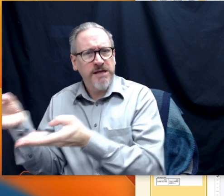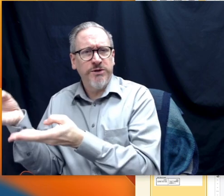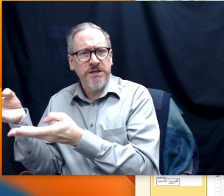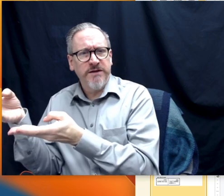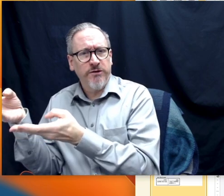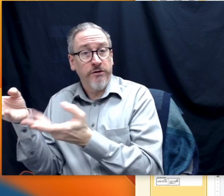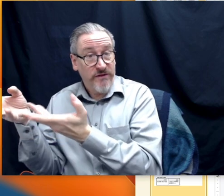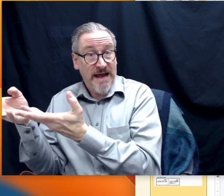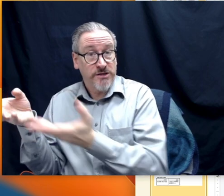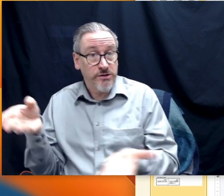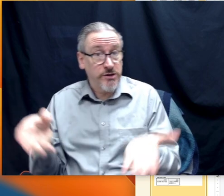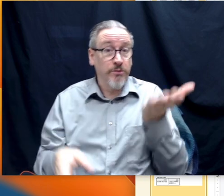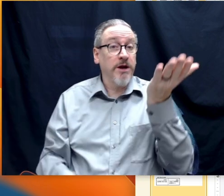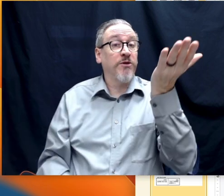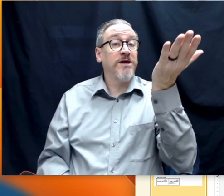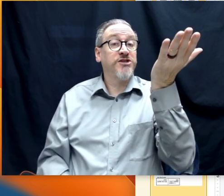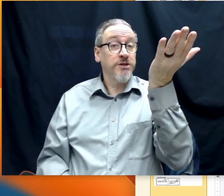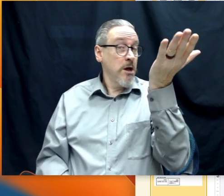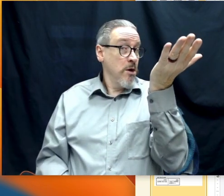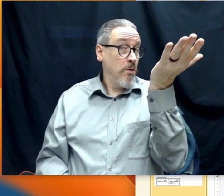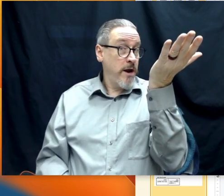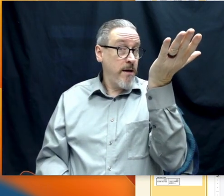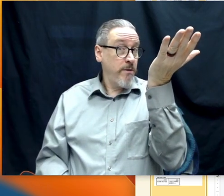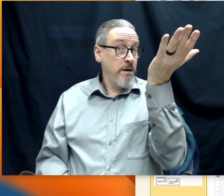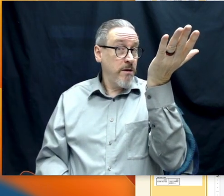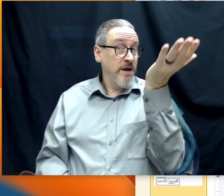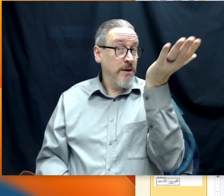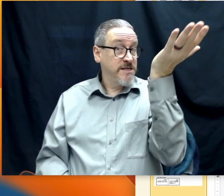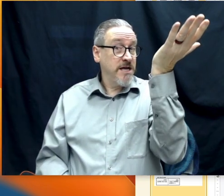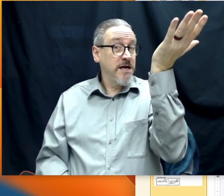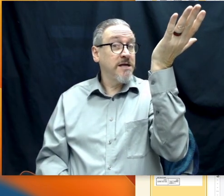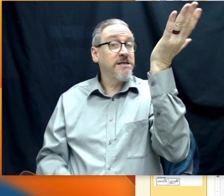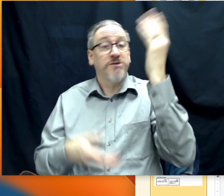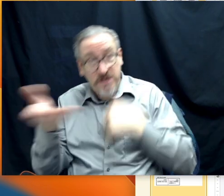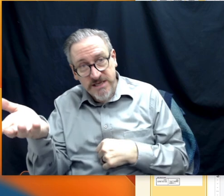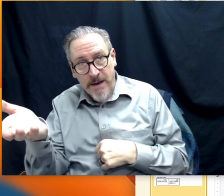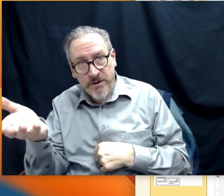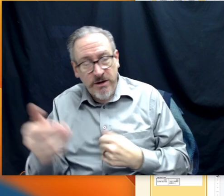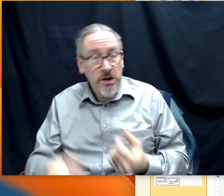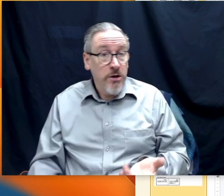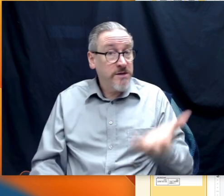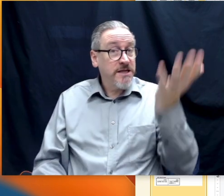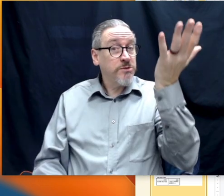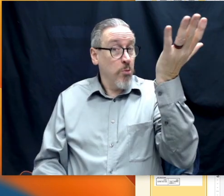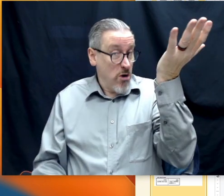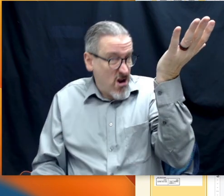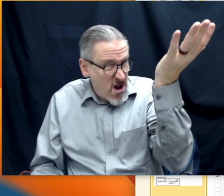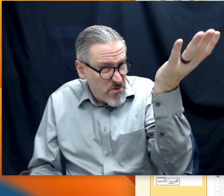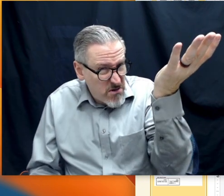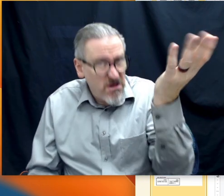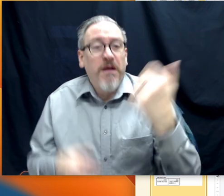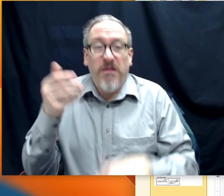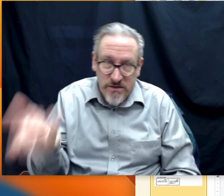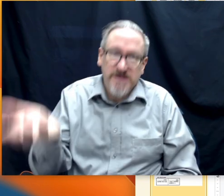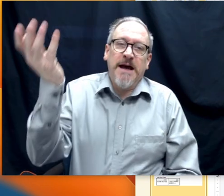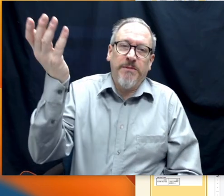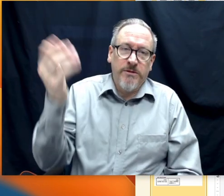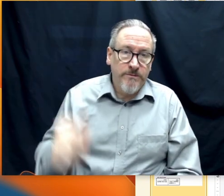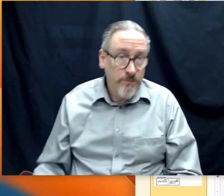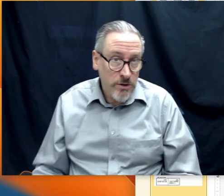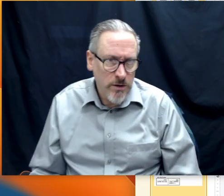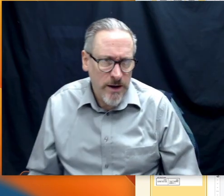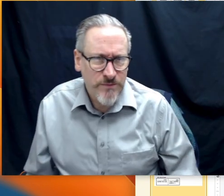down as you deliver the answer. So you bring up the question, what happened when he was this? This happened. Is this what happened? This